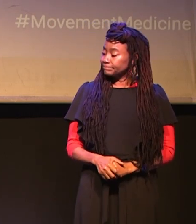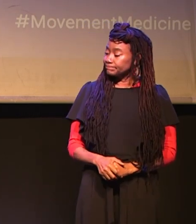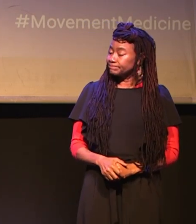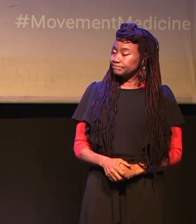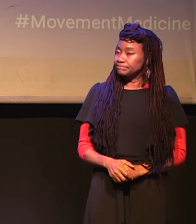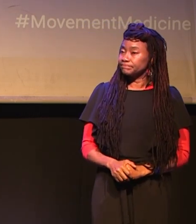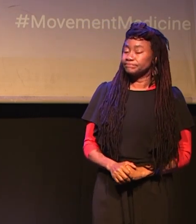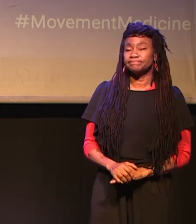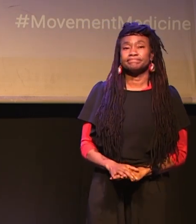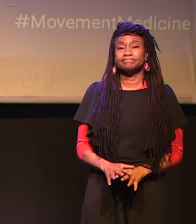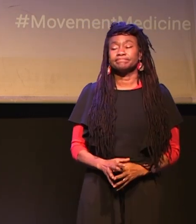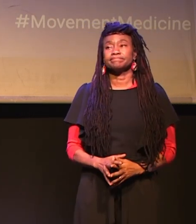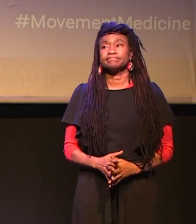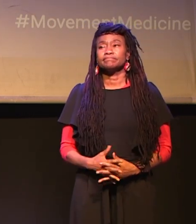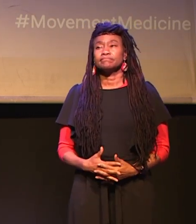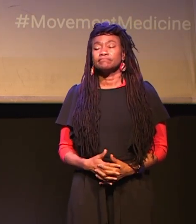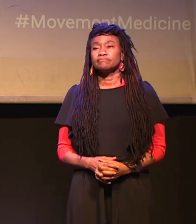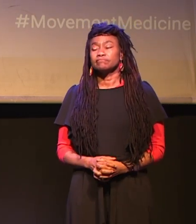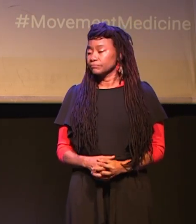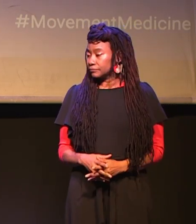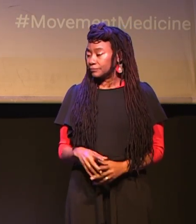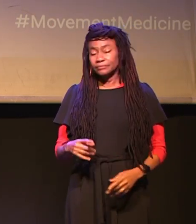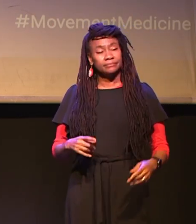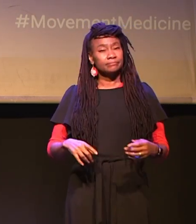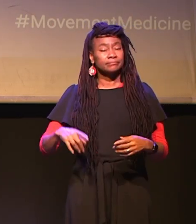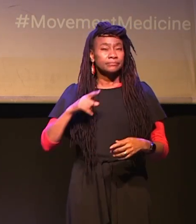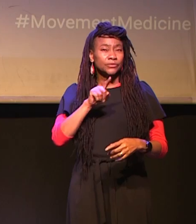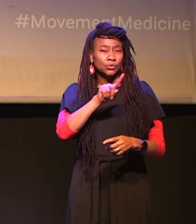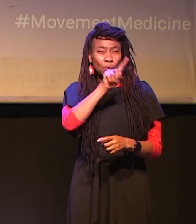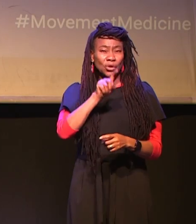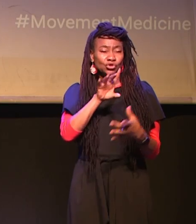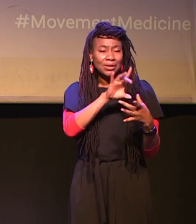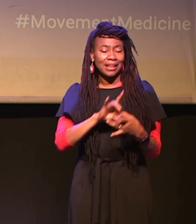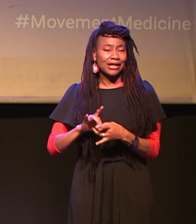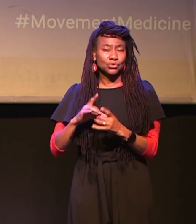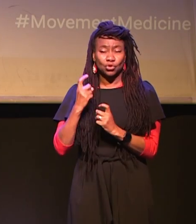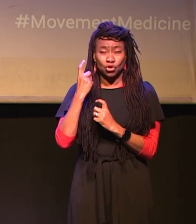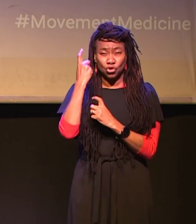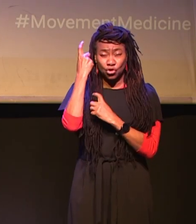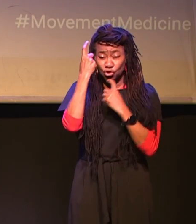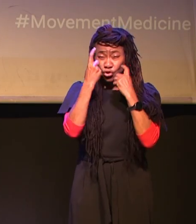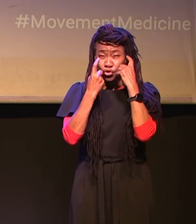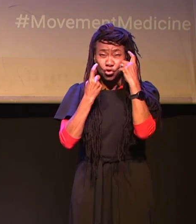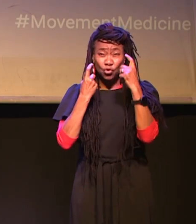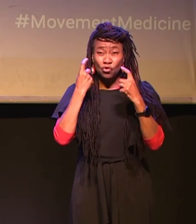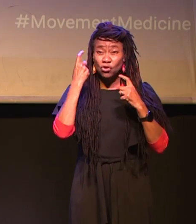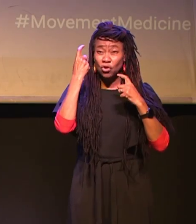There's something around, like, I love the piece around curiosity. There's something around, if we